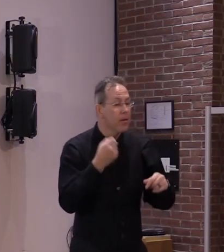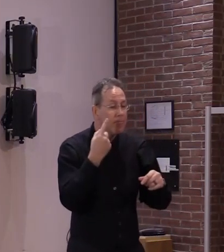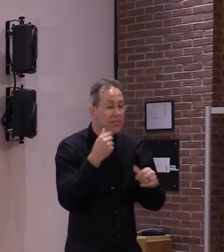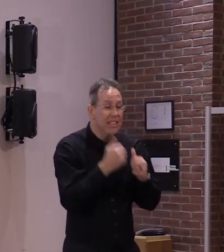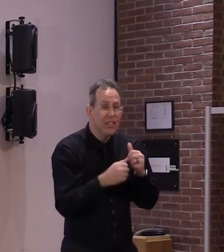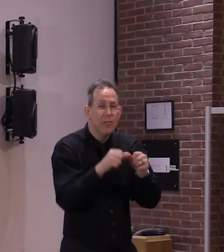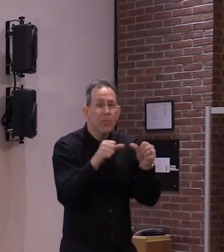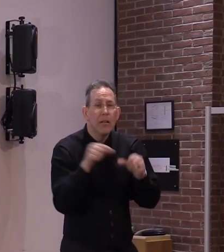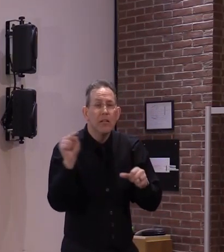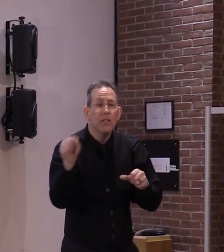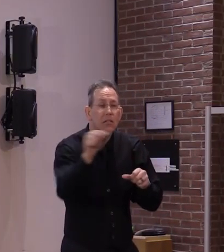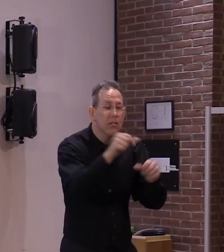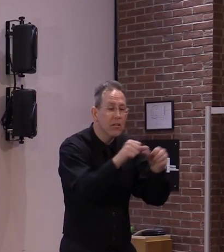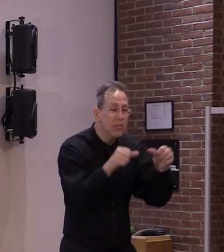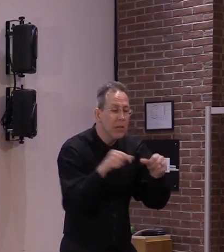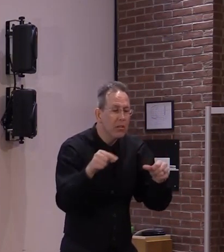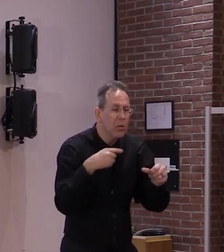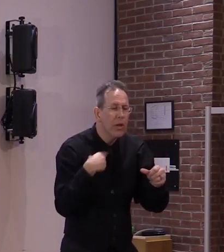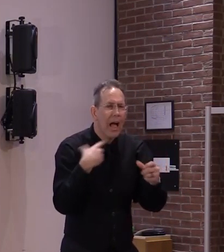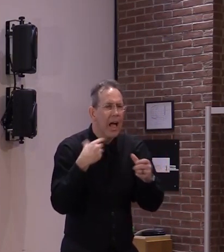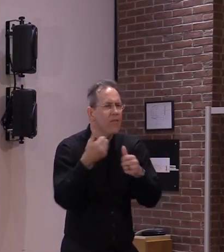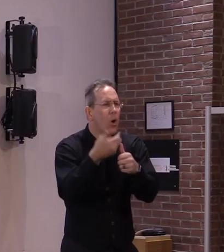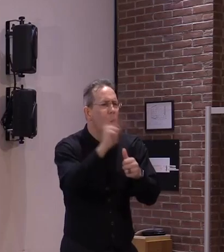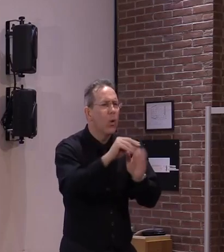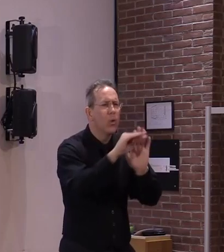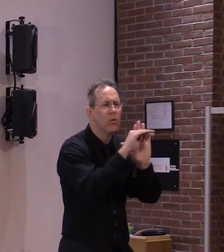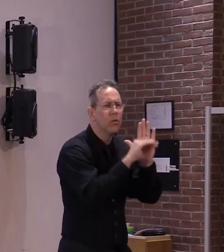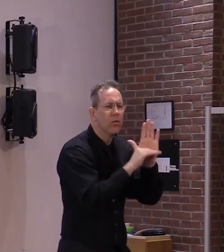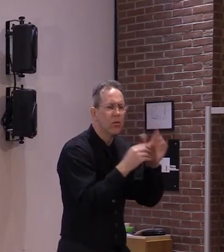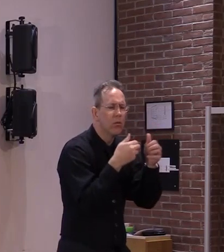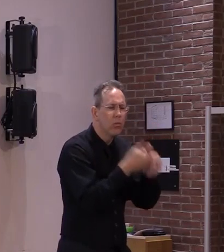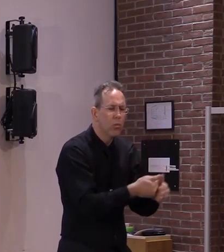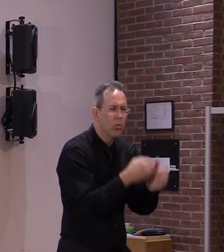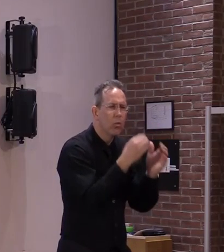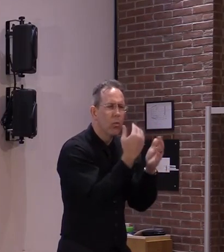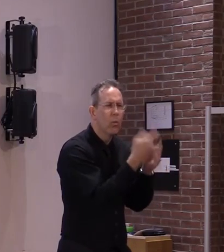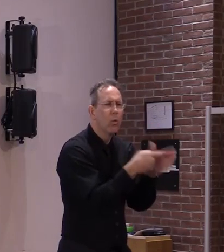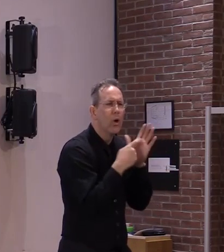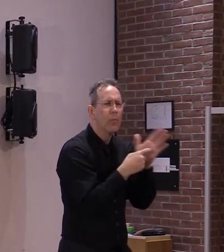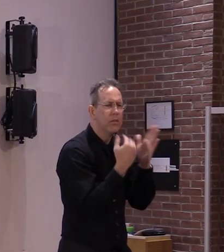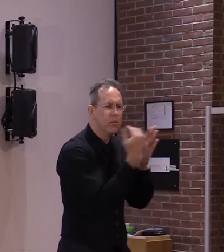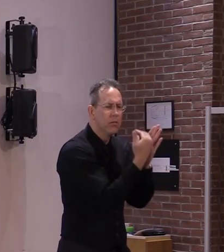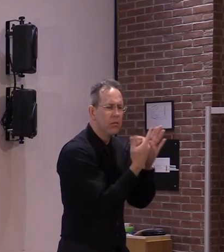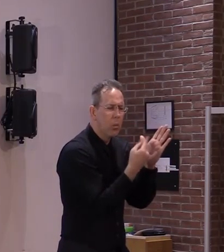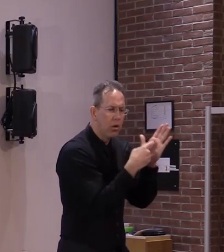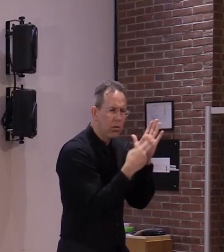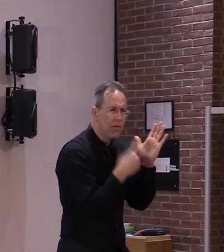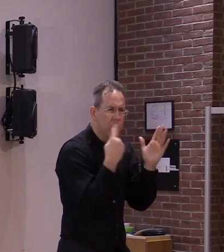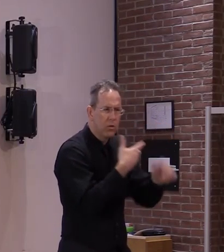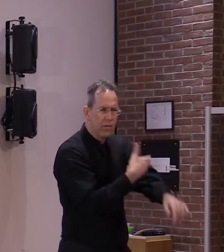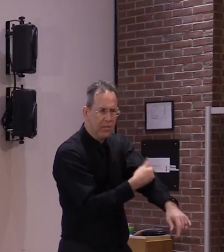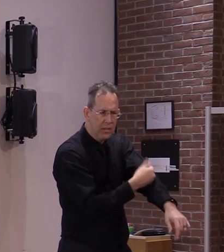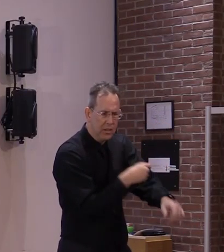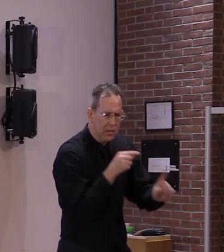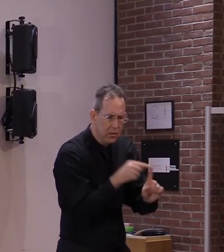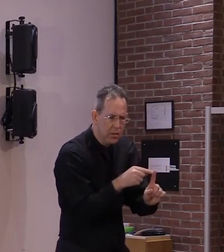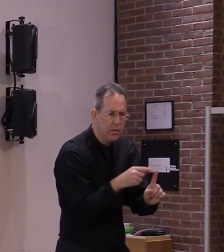to our guidelines, and we have those guidelines right now that we send out to these various entities, and